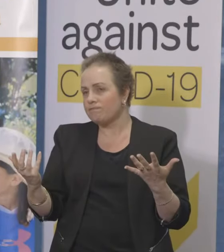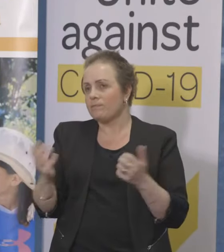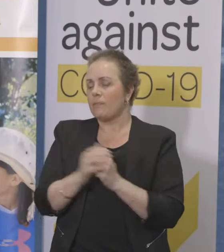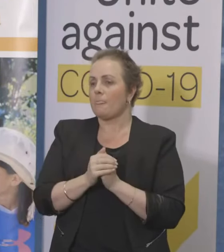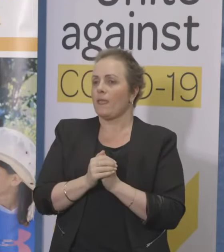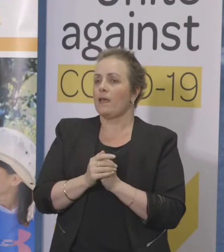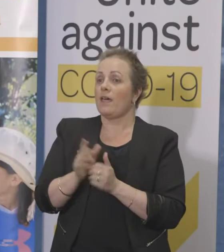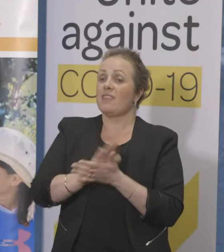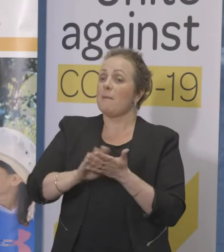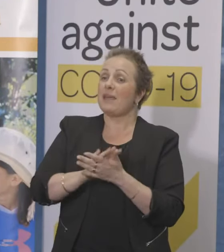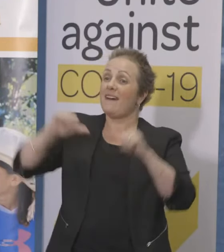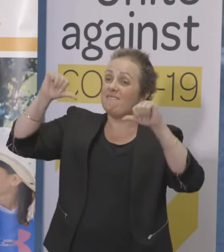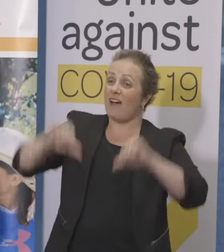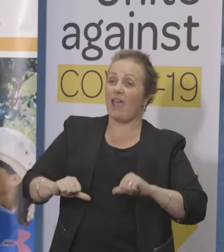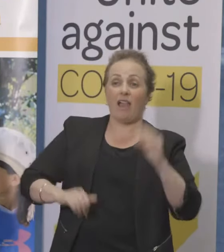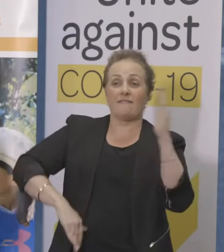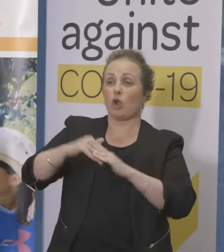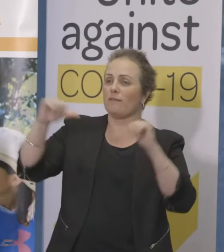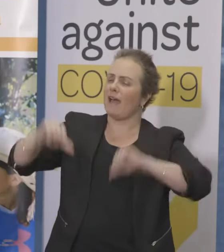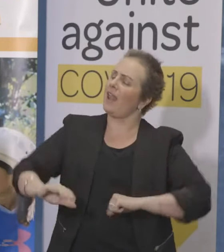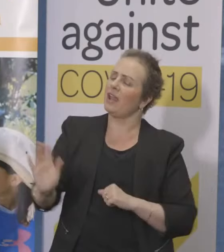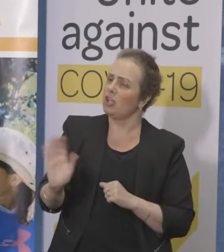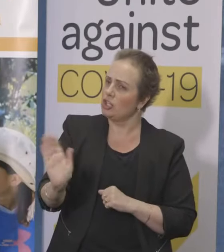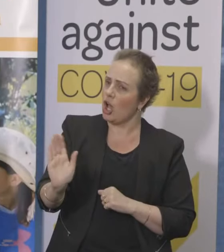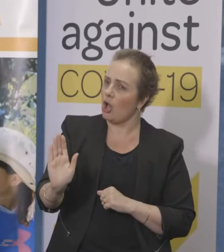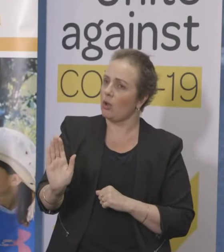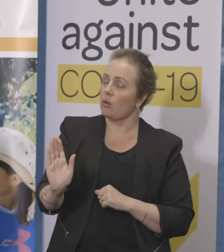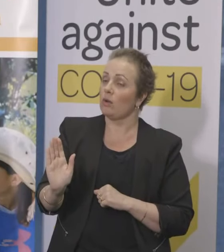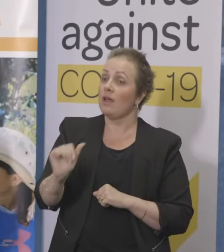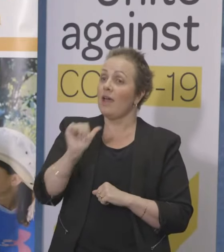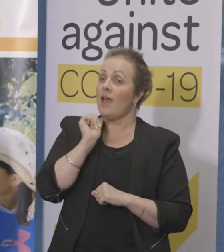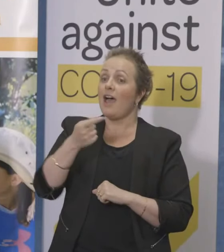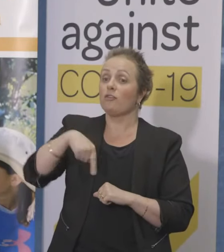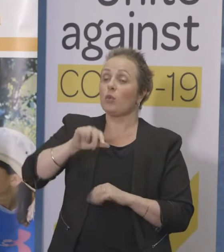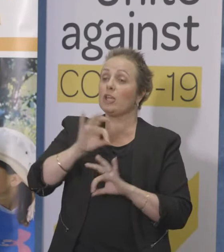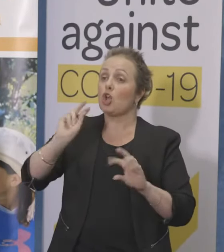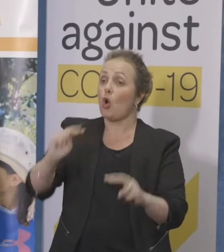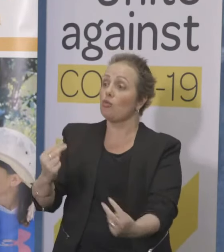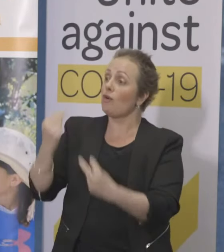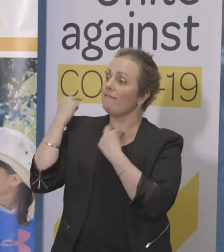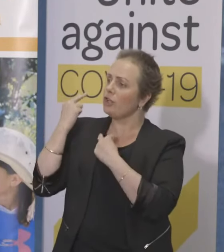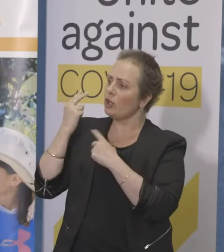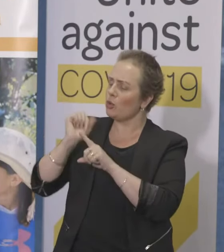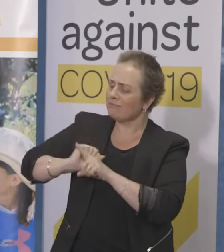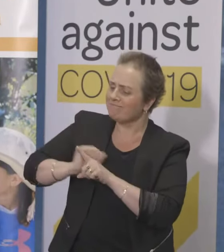not represent a failing in every occasion. It would be a failing if we didn't do a review and find out how to improve.